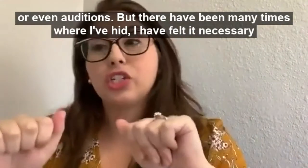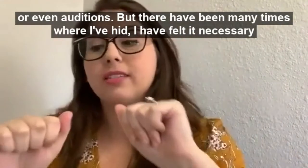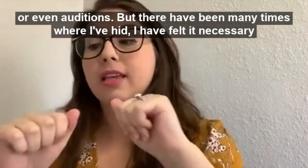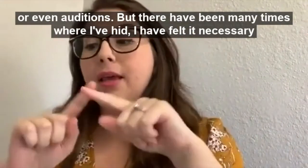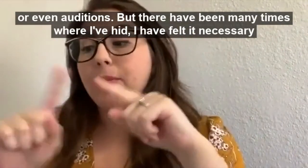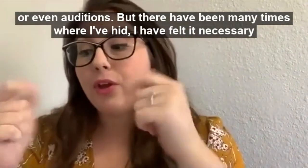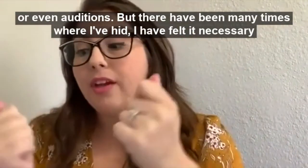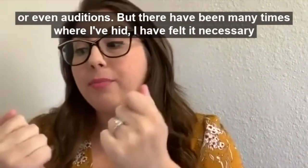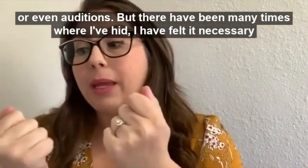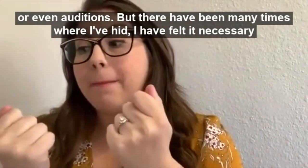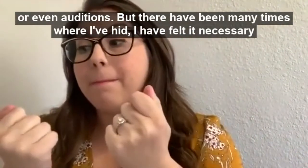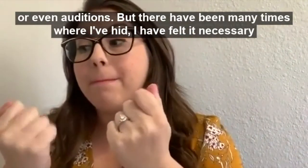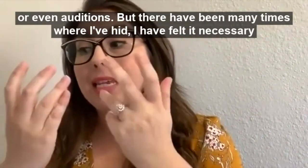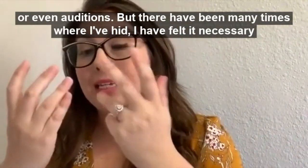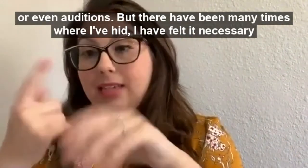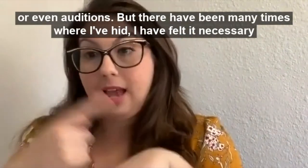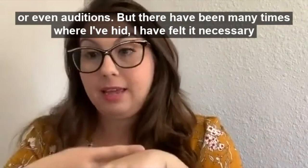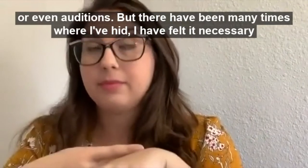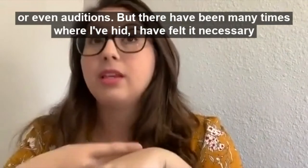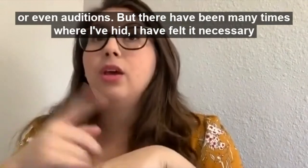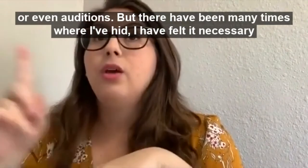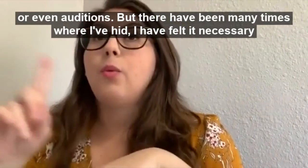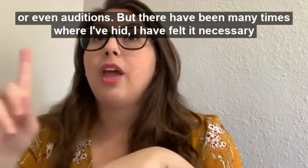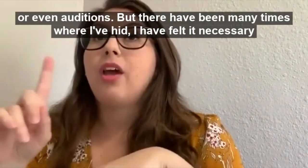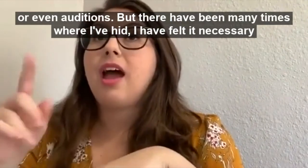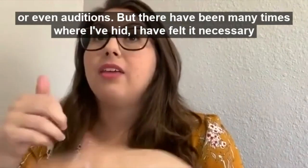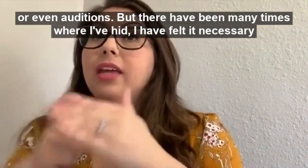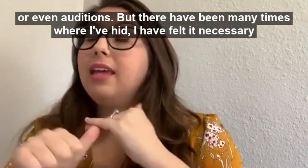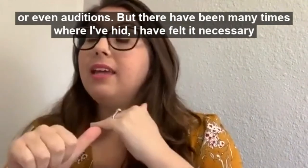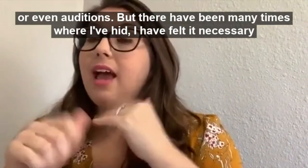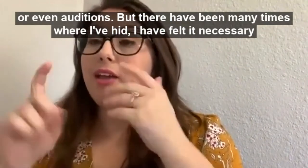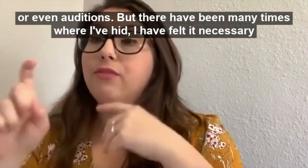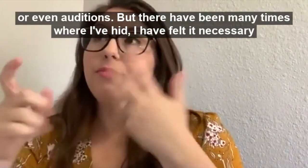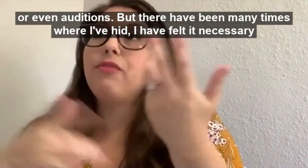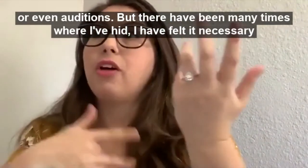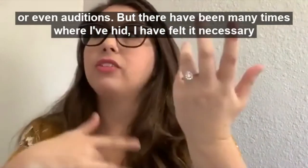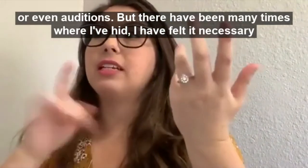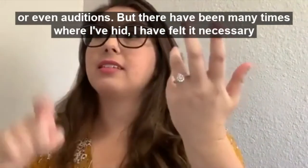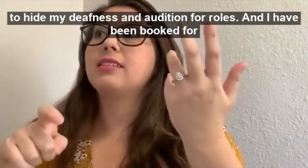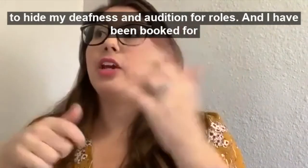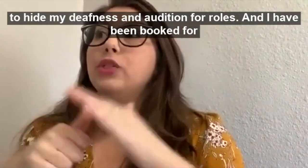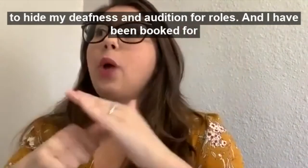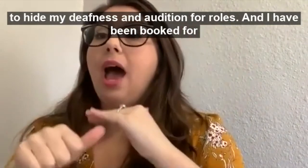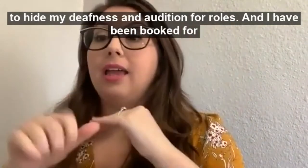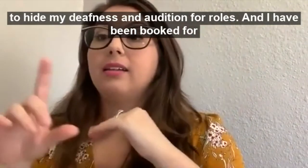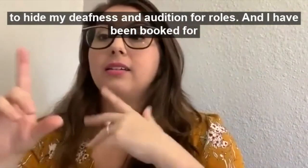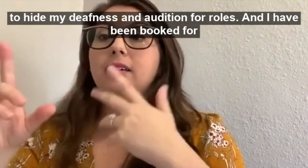auditions. But there have been many times where I have felt it necessary to hide